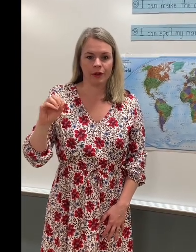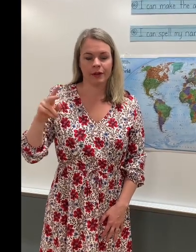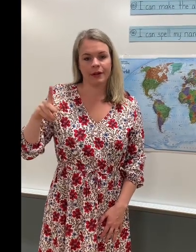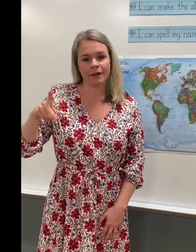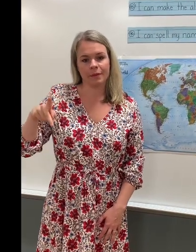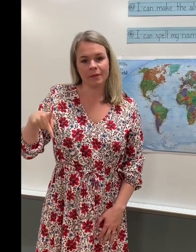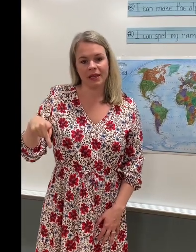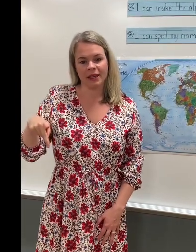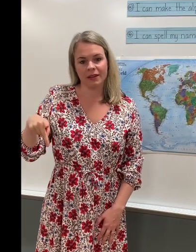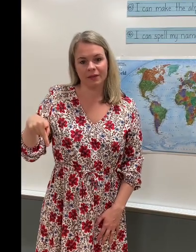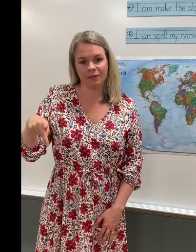P,